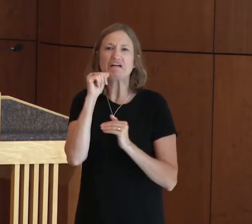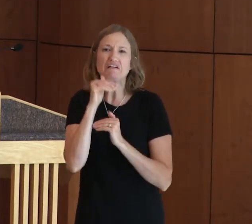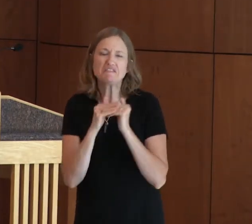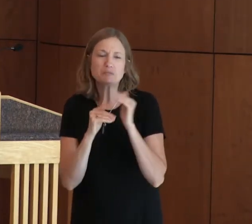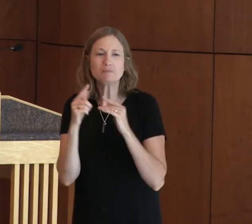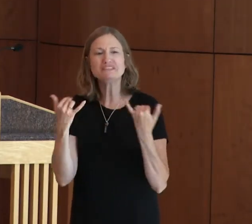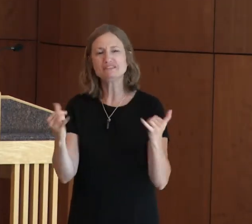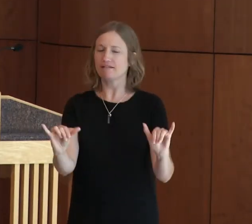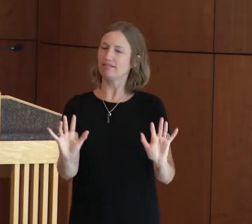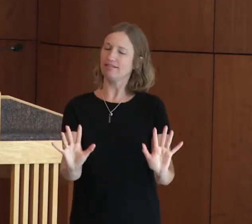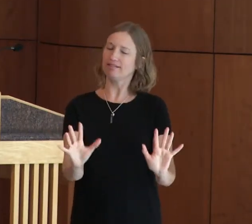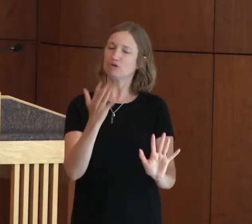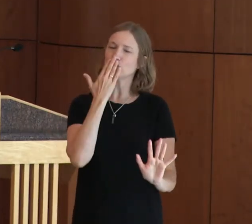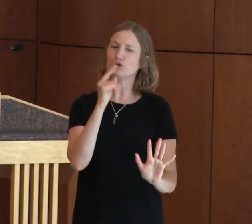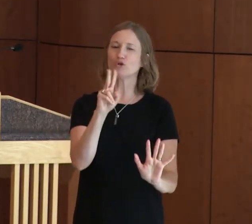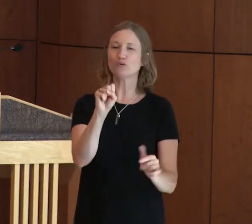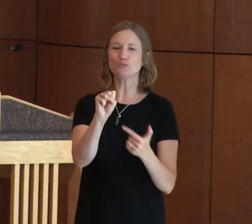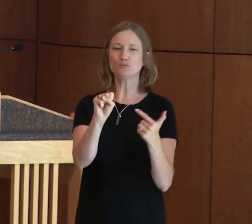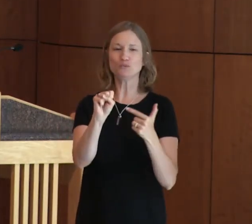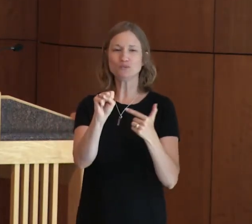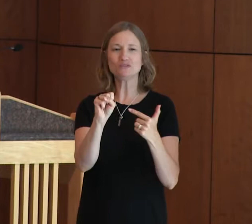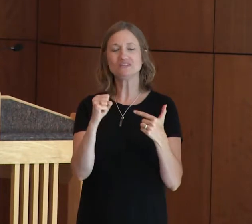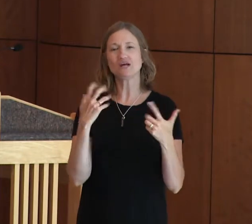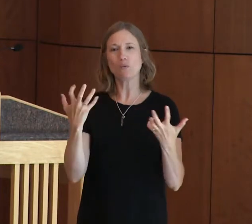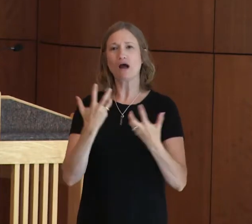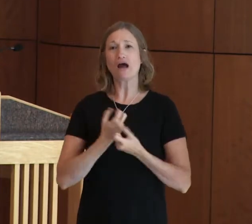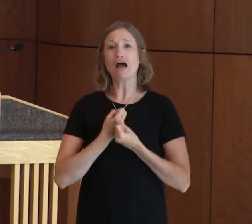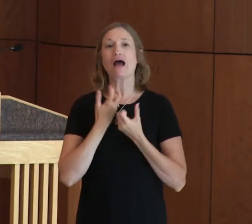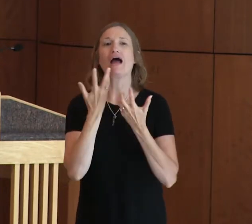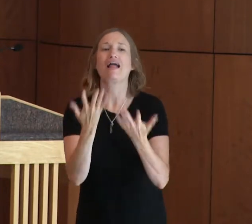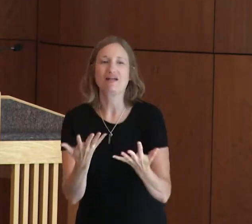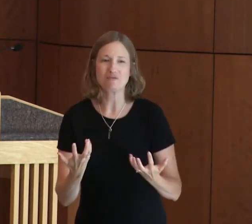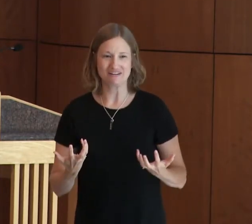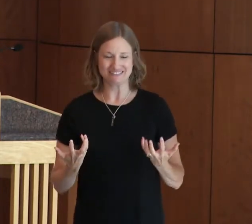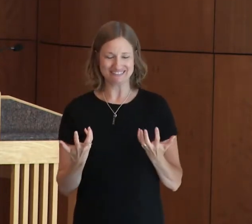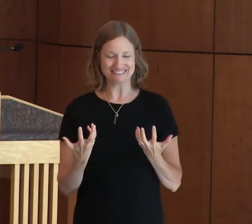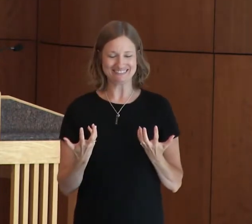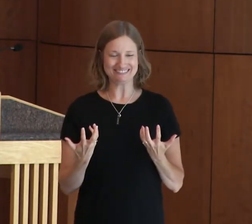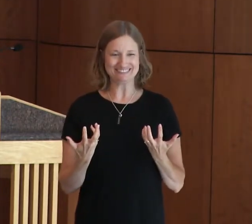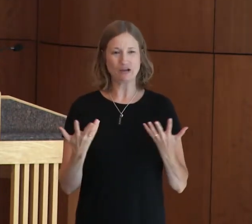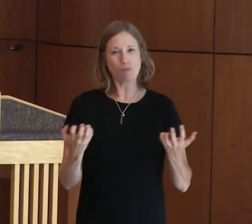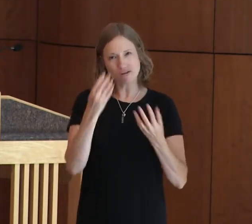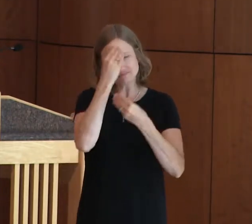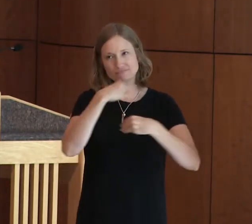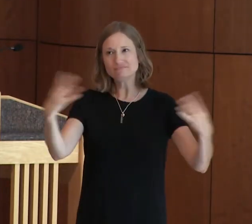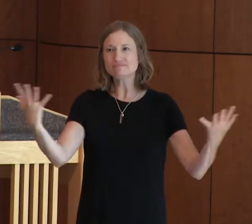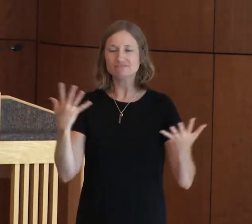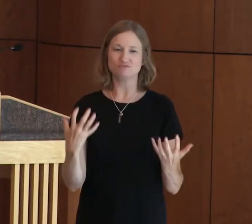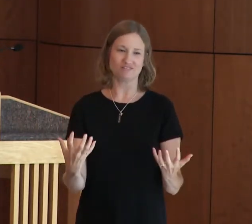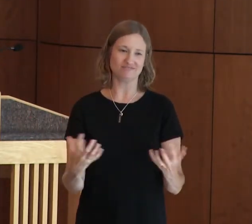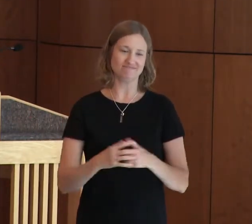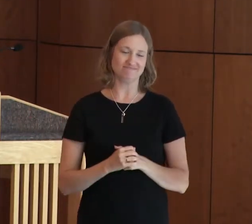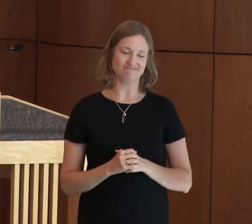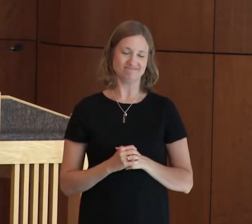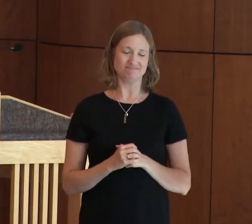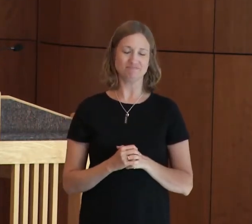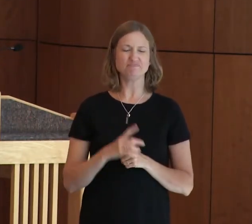still, that good news just wants to come out of us, wants to be shared. I got an example from this